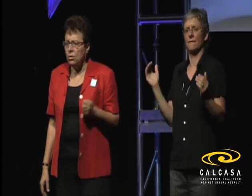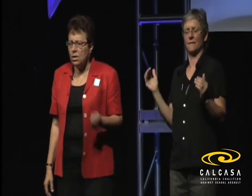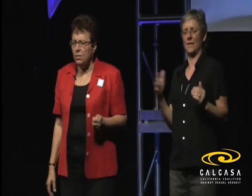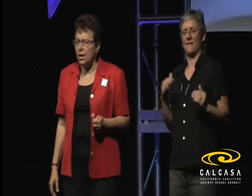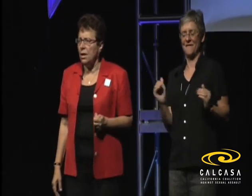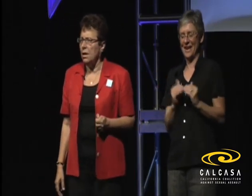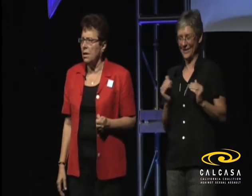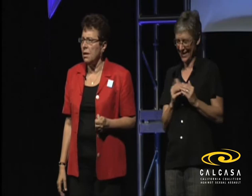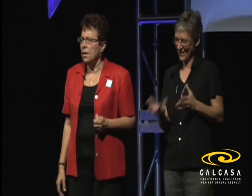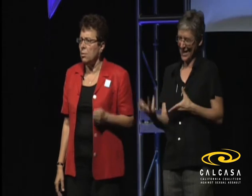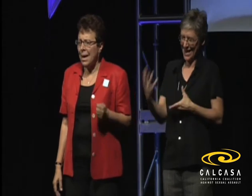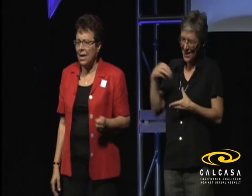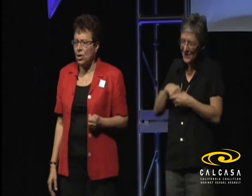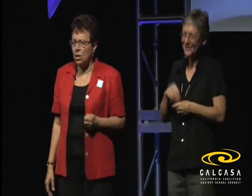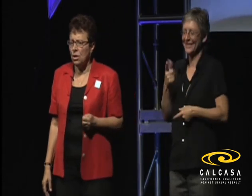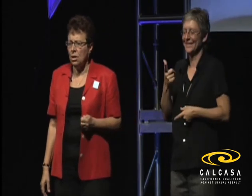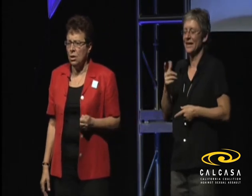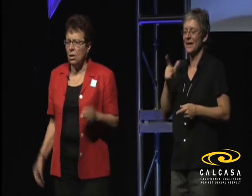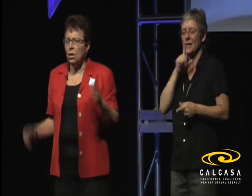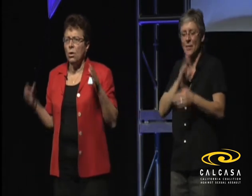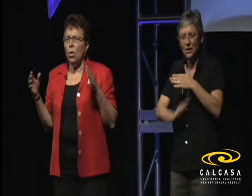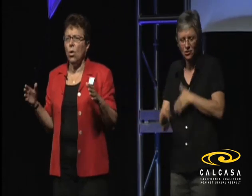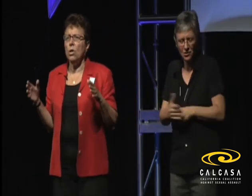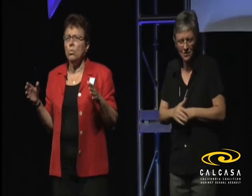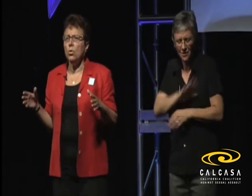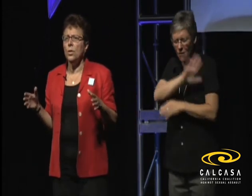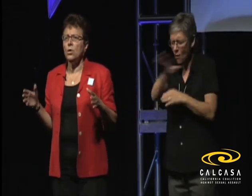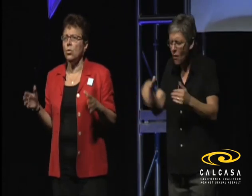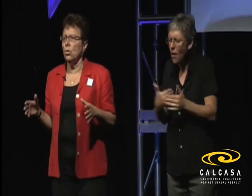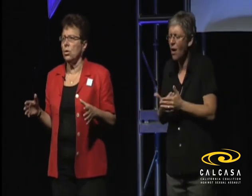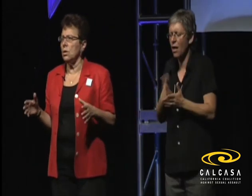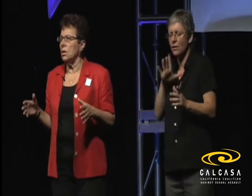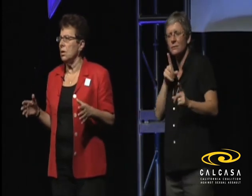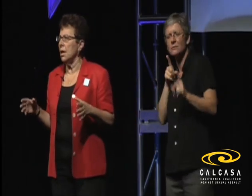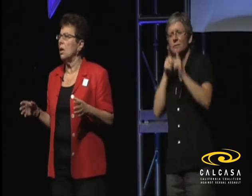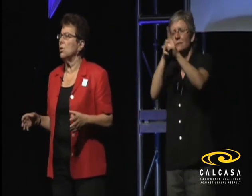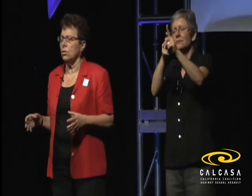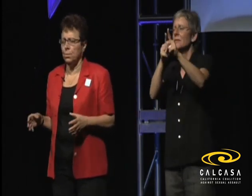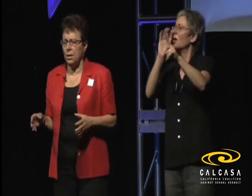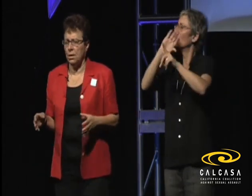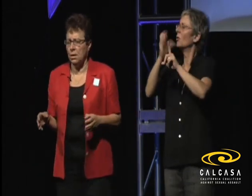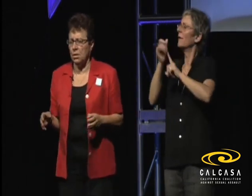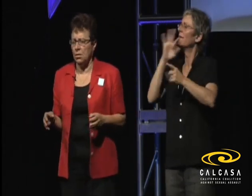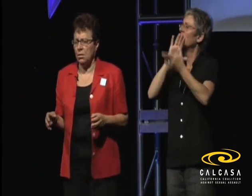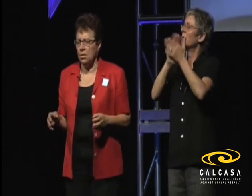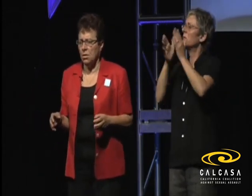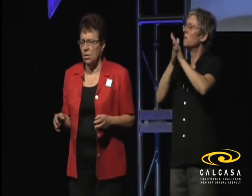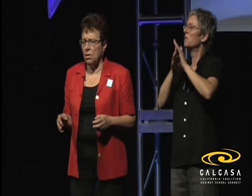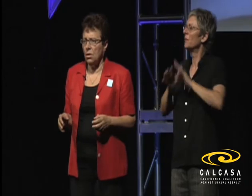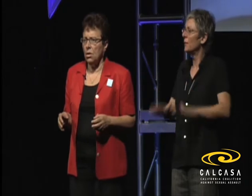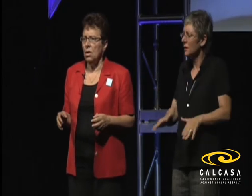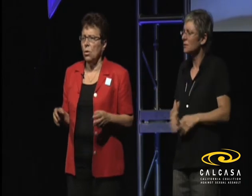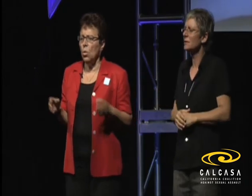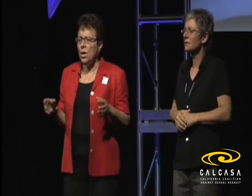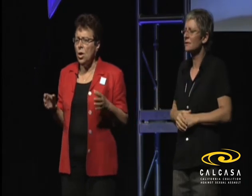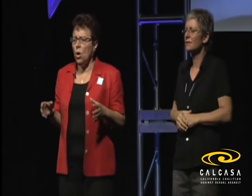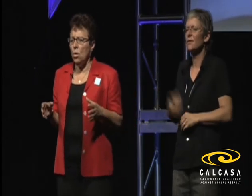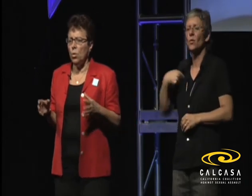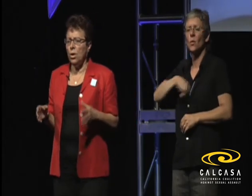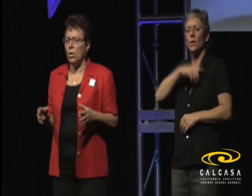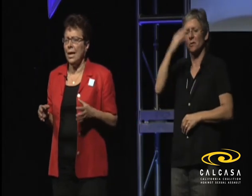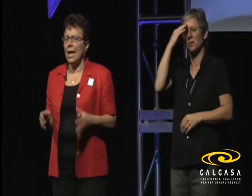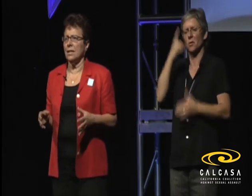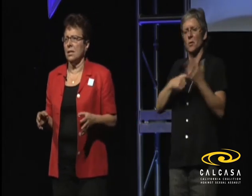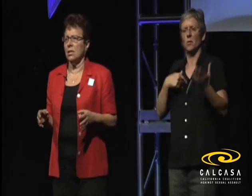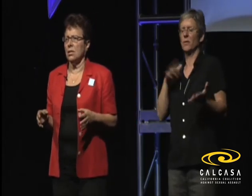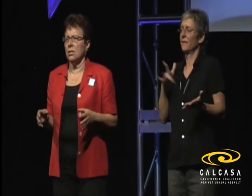fairness, inclusivity, compassion, all moving toward a culture of peace. We know what